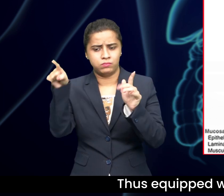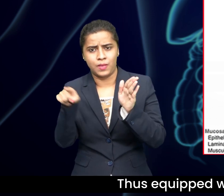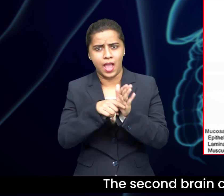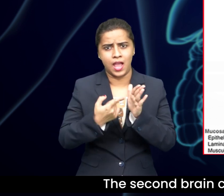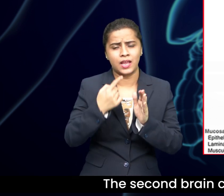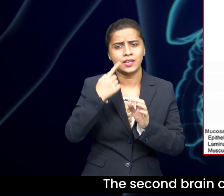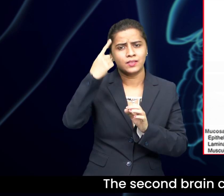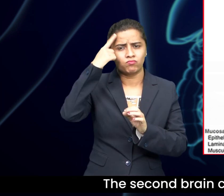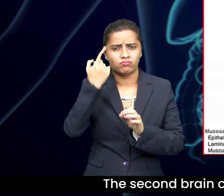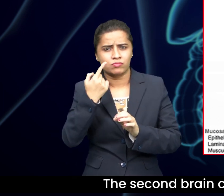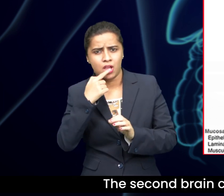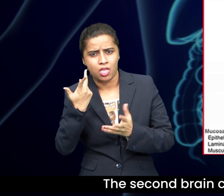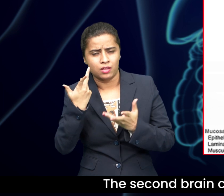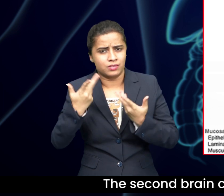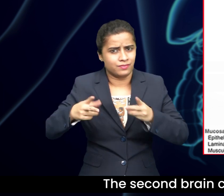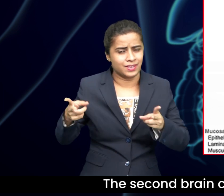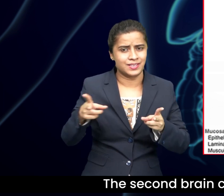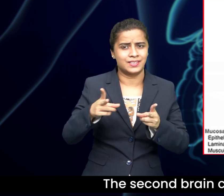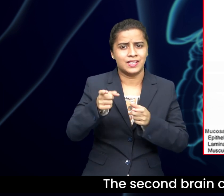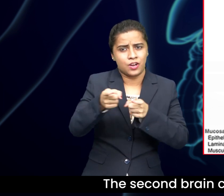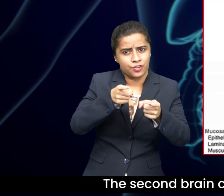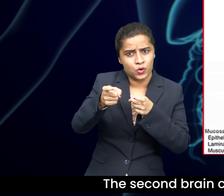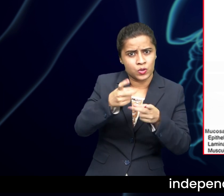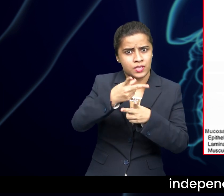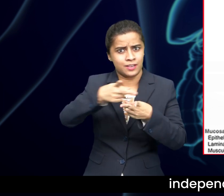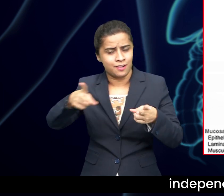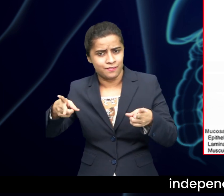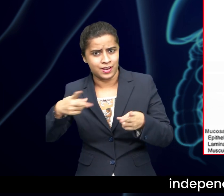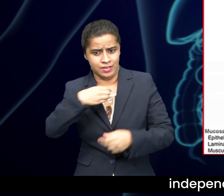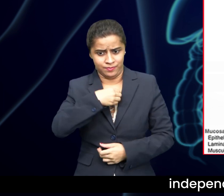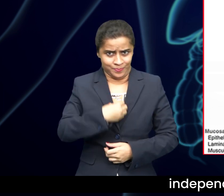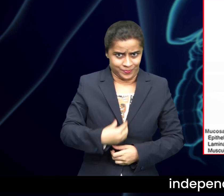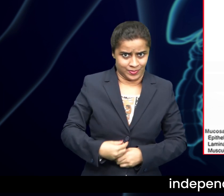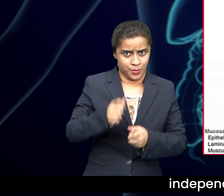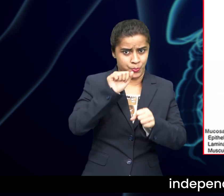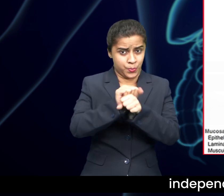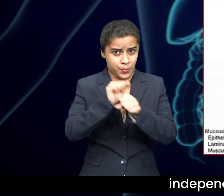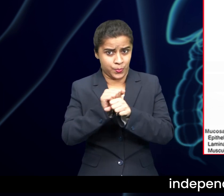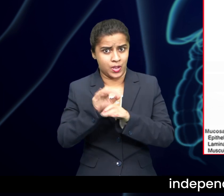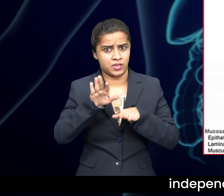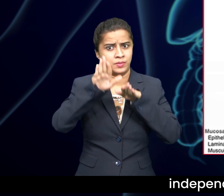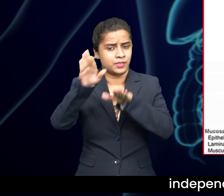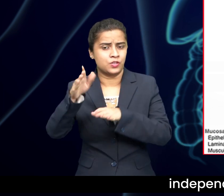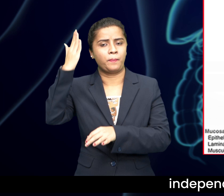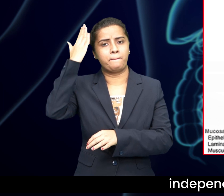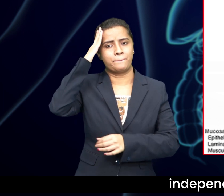senses, the second brain controls several gut functions independently of the brain.